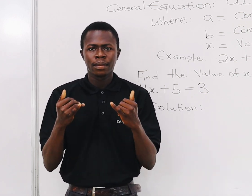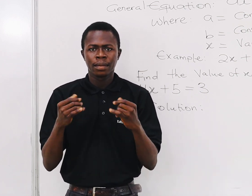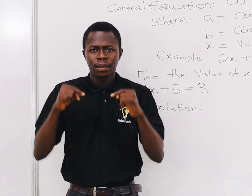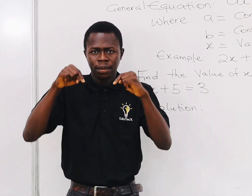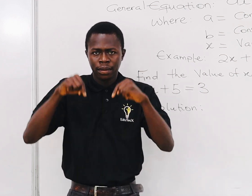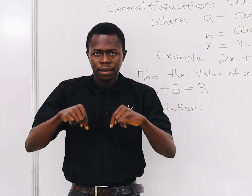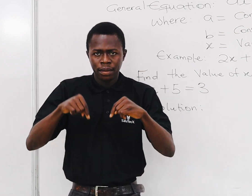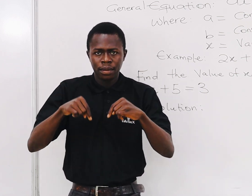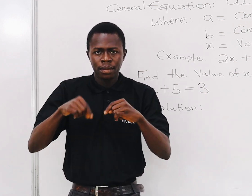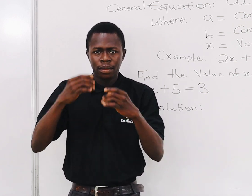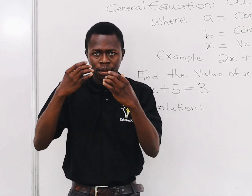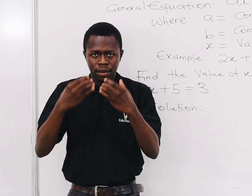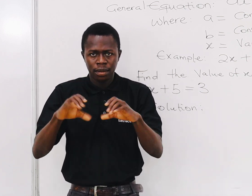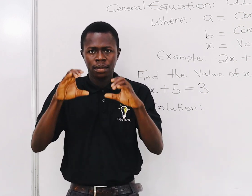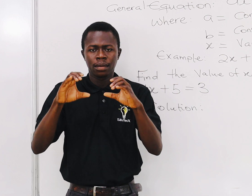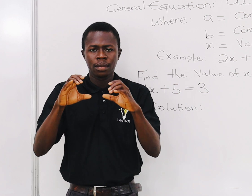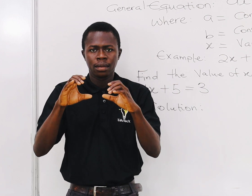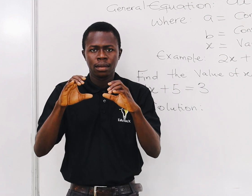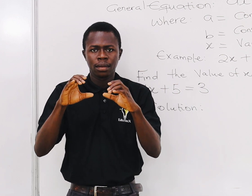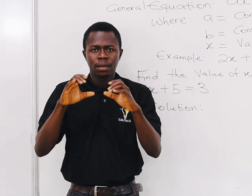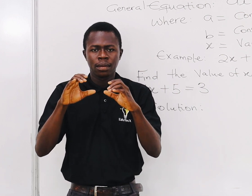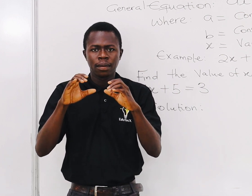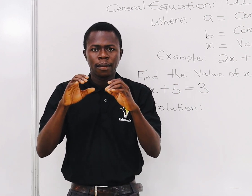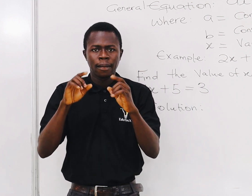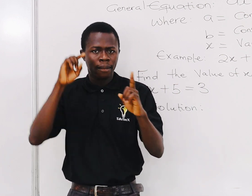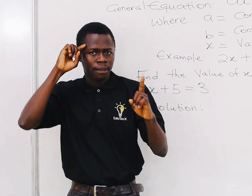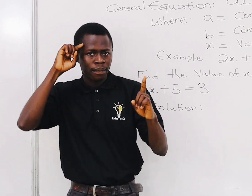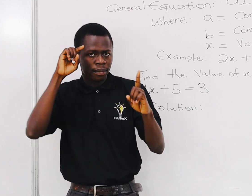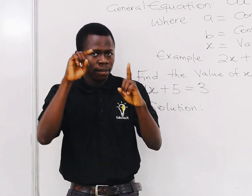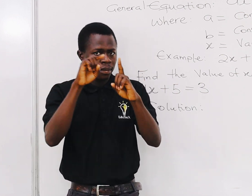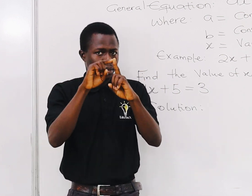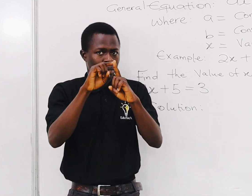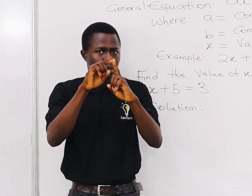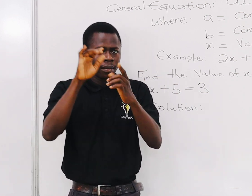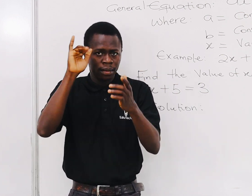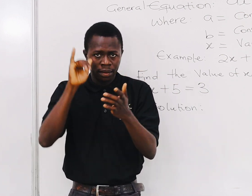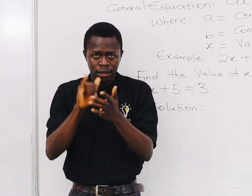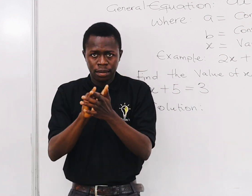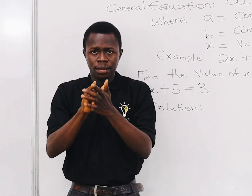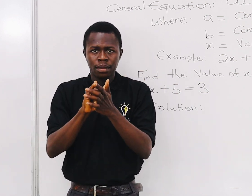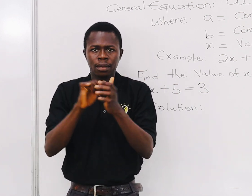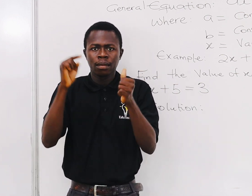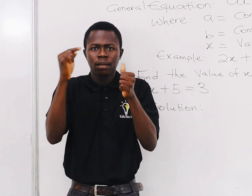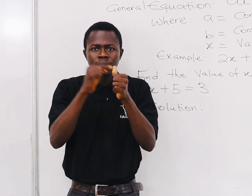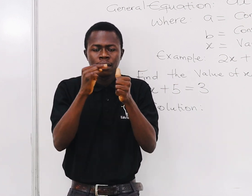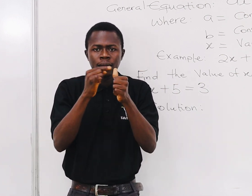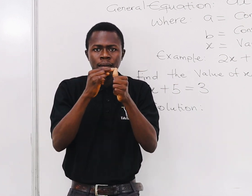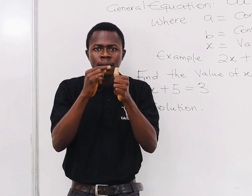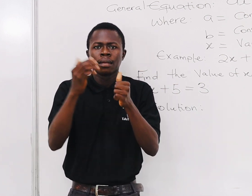Now, in today's lesson, our objective is to, first